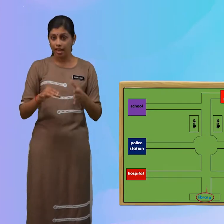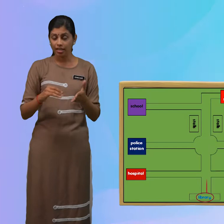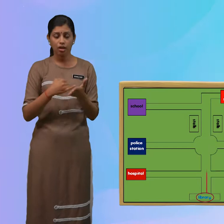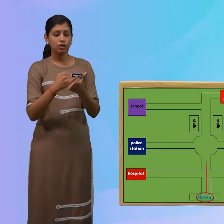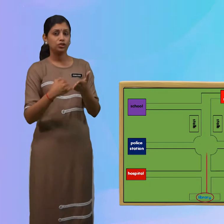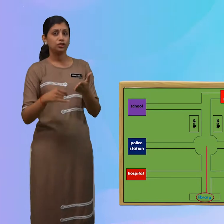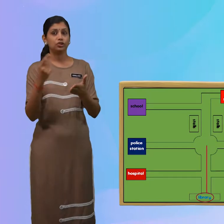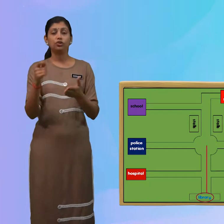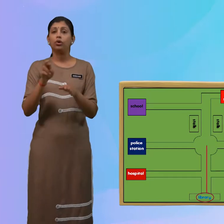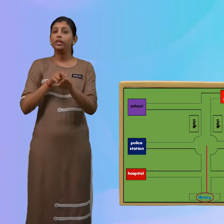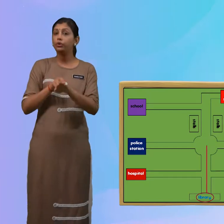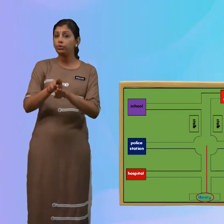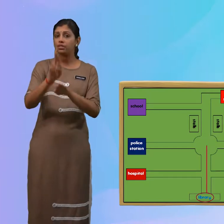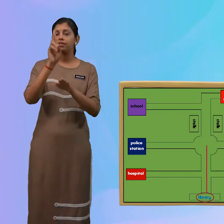Then, draw the route.